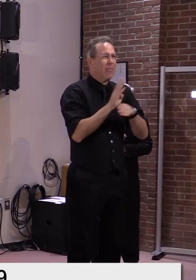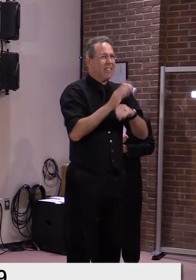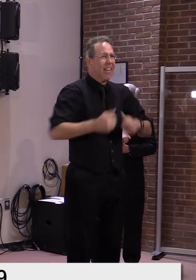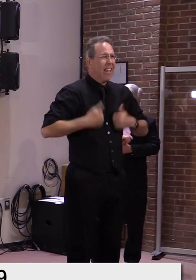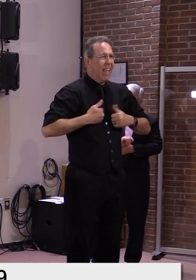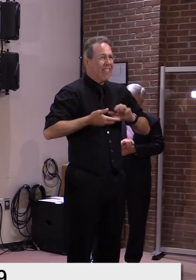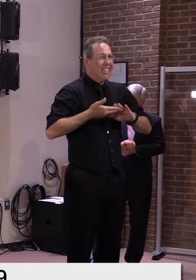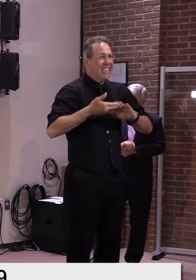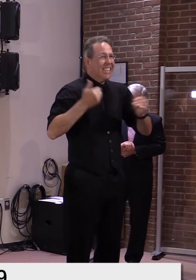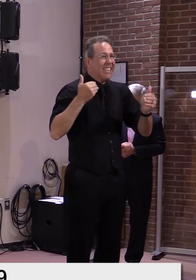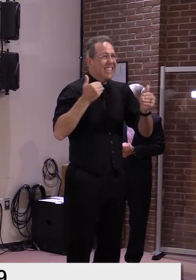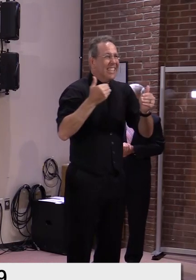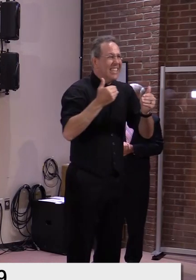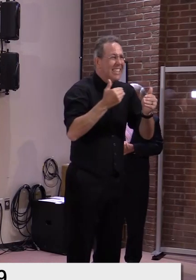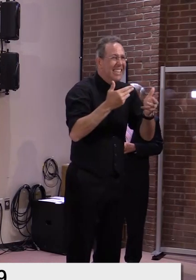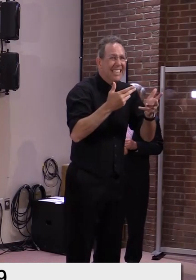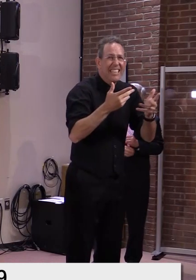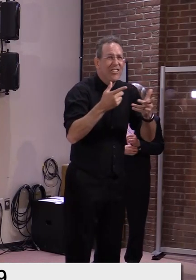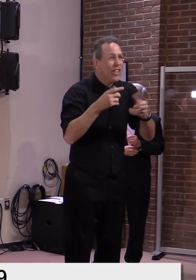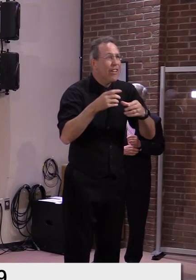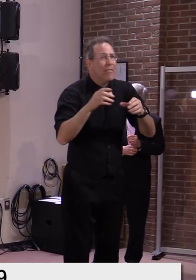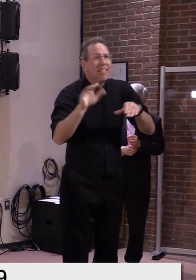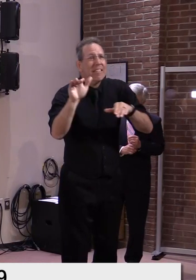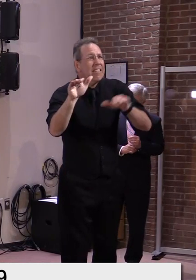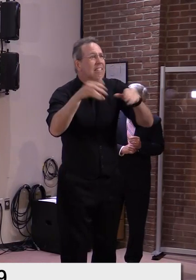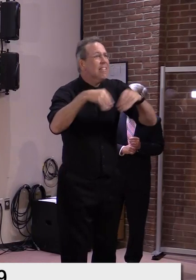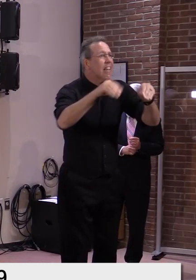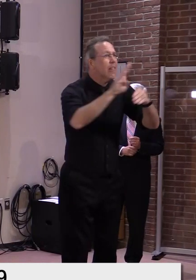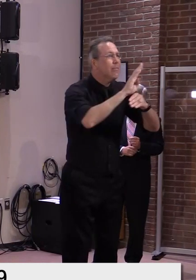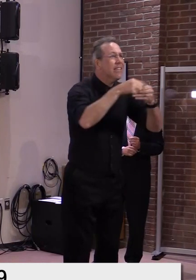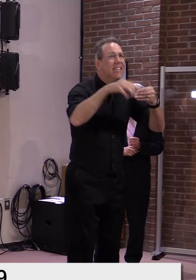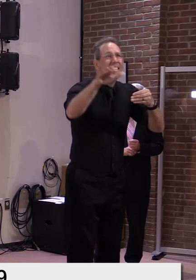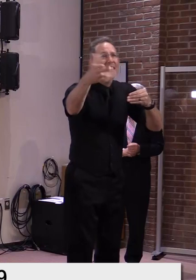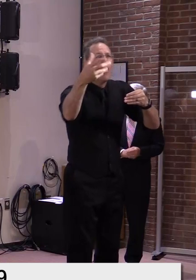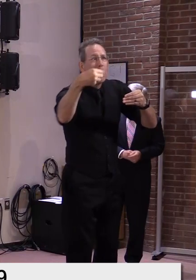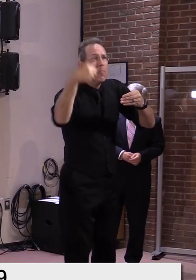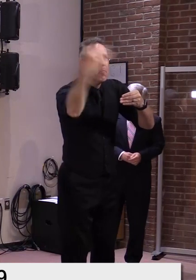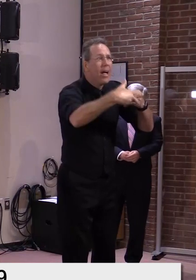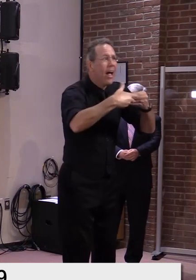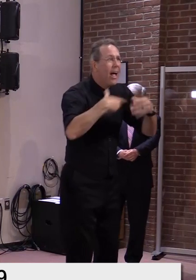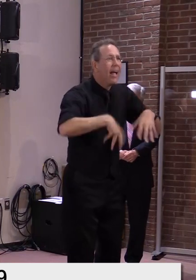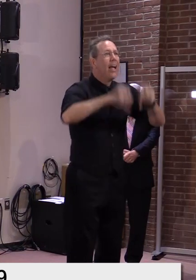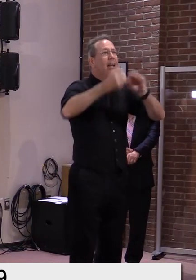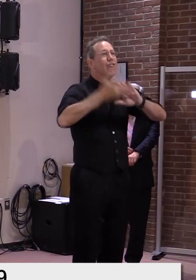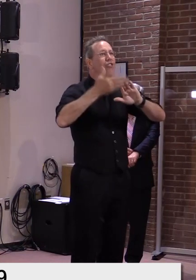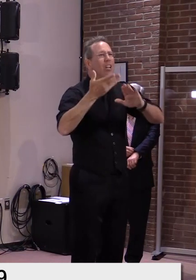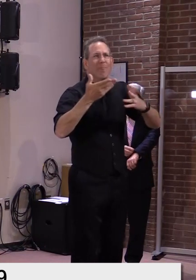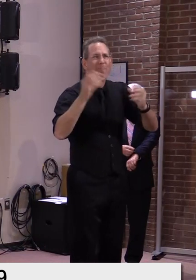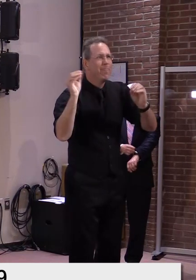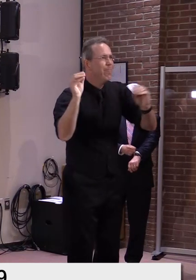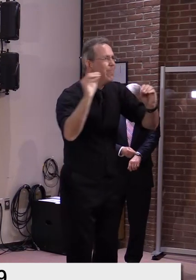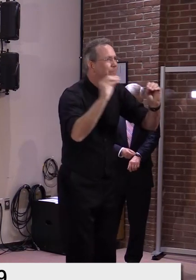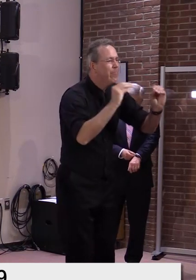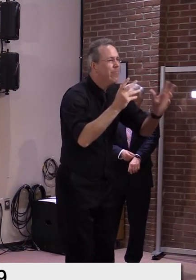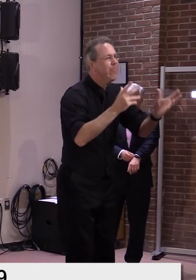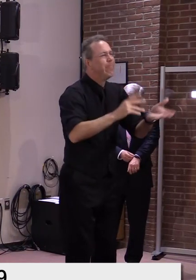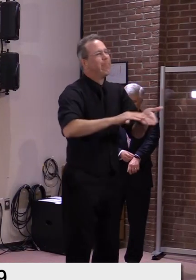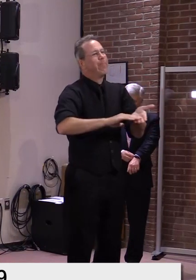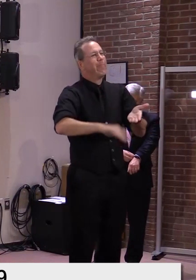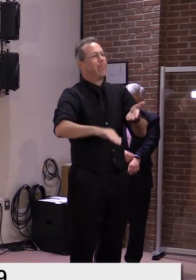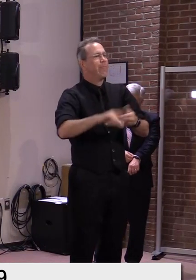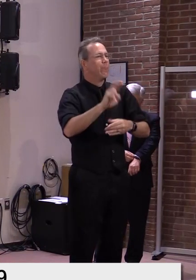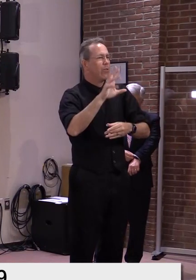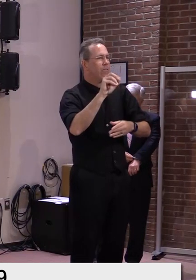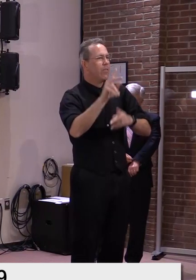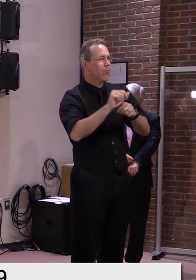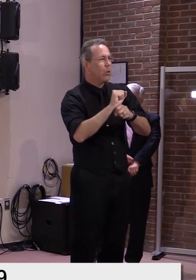not aware that any of those have gone through yet. I think most people are aware it was reported in prior news stories about